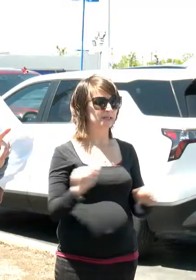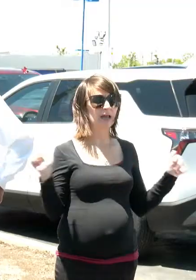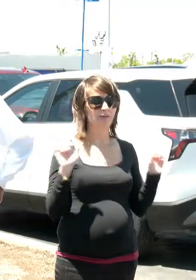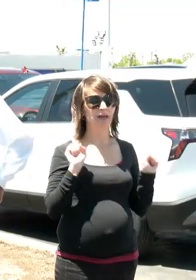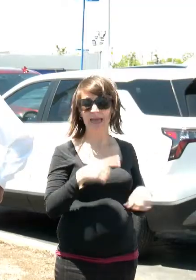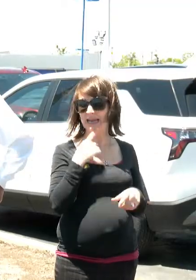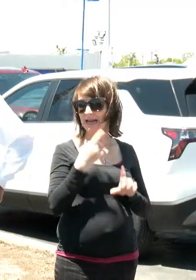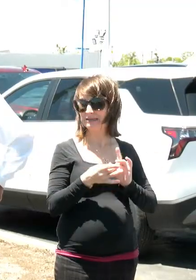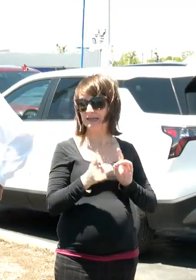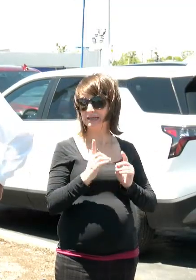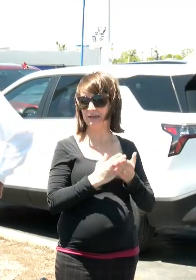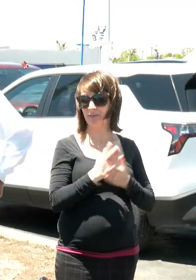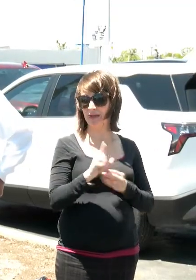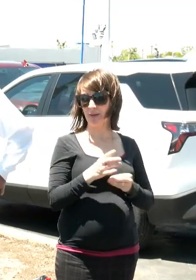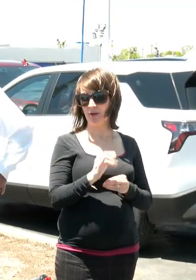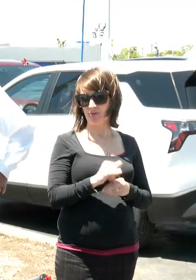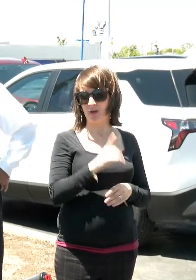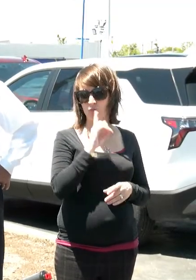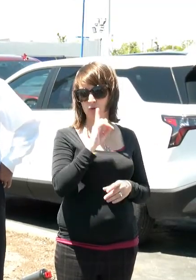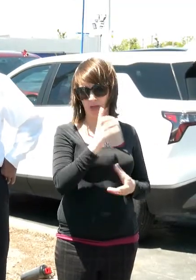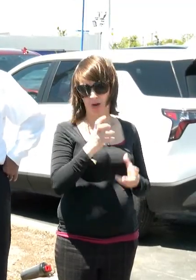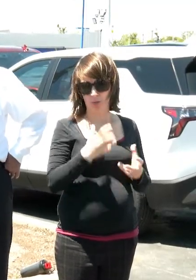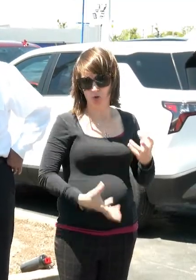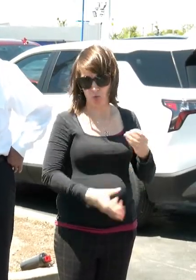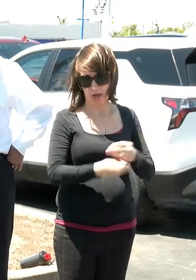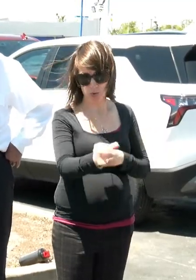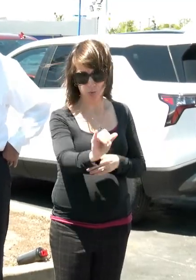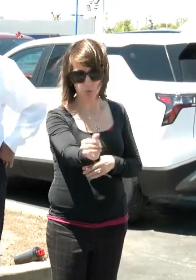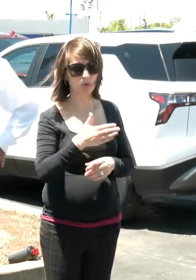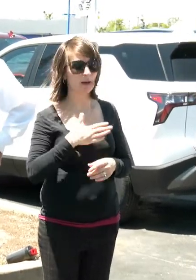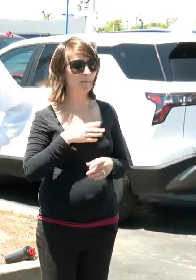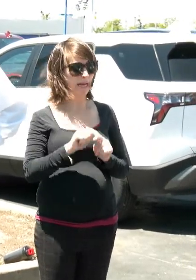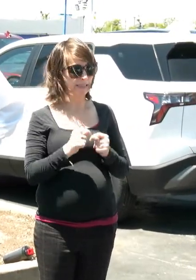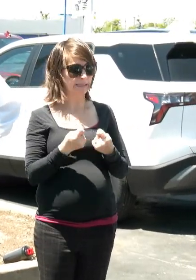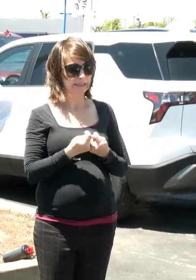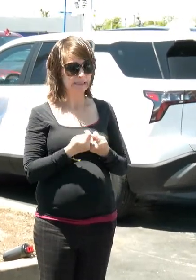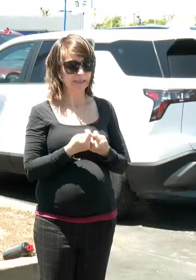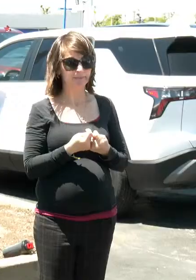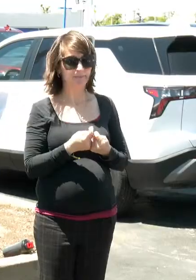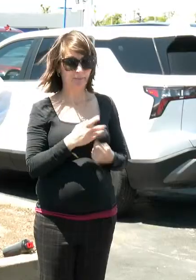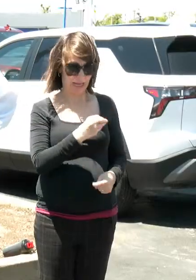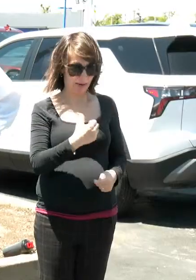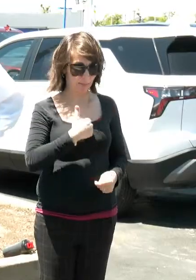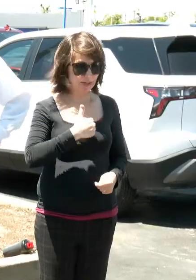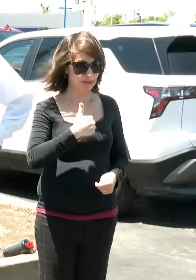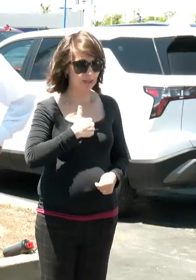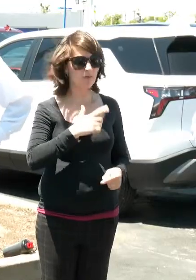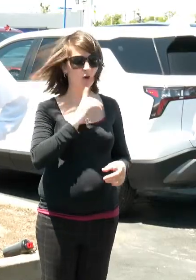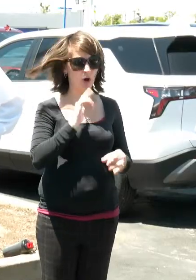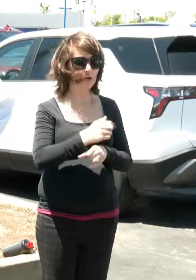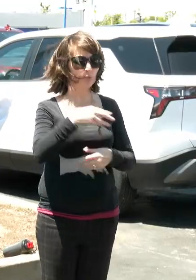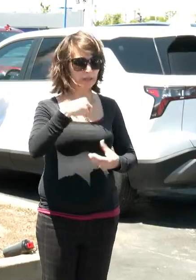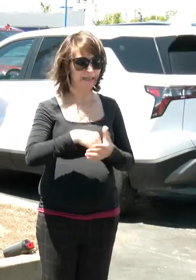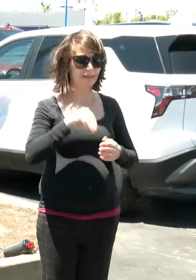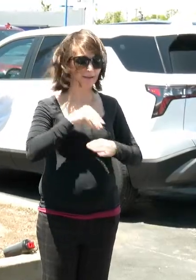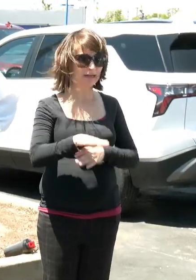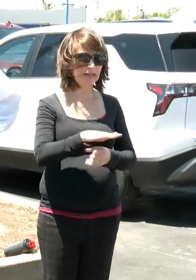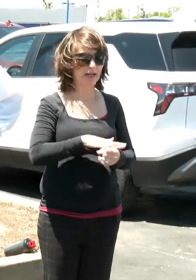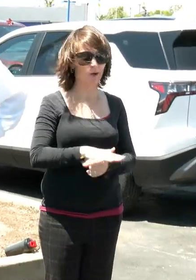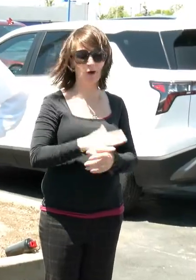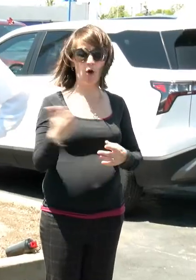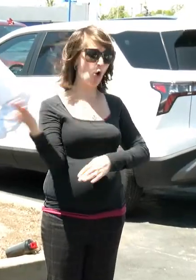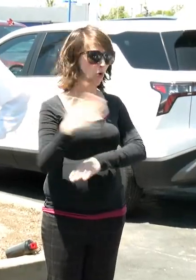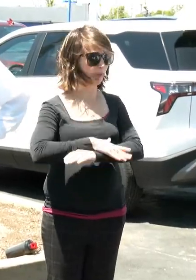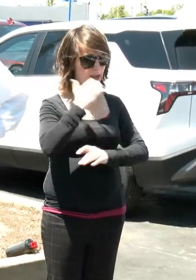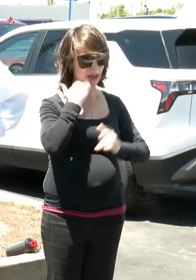something on that just real quickly? I just want to add, I and my team are in the affected area all day,